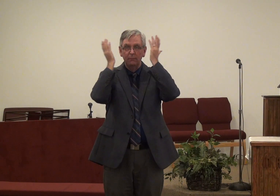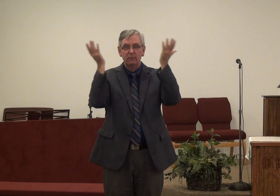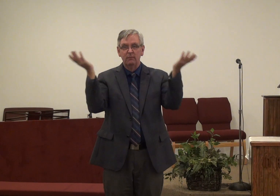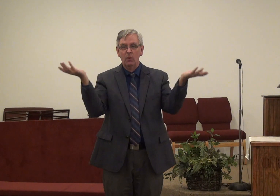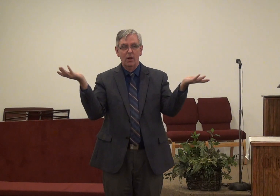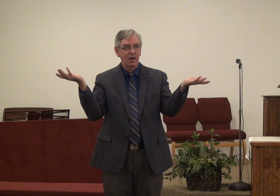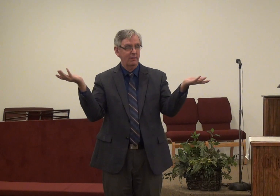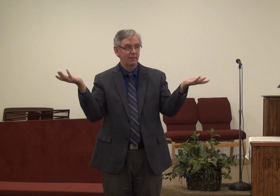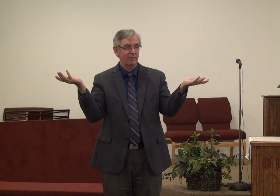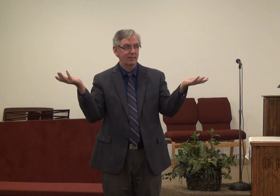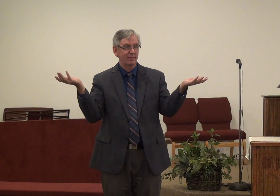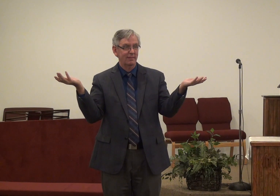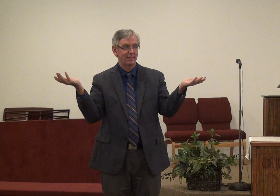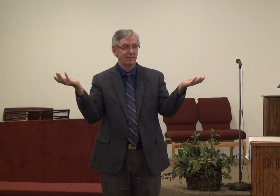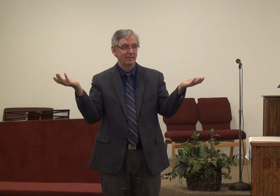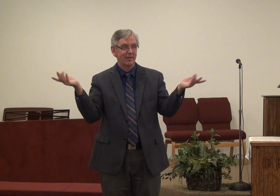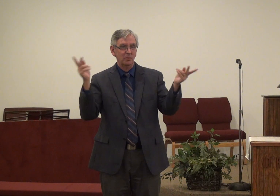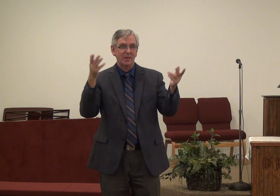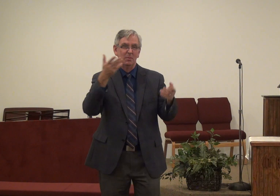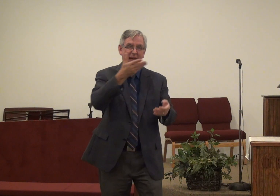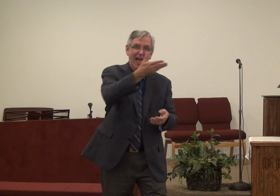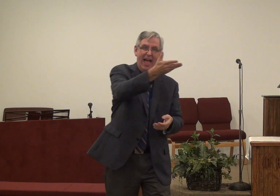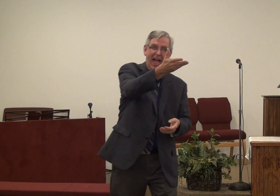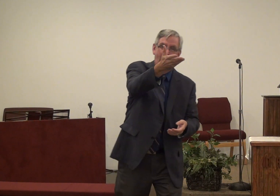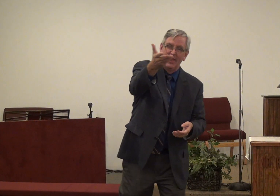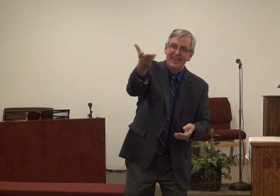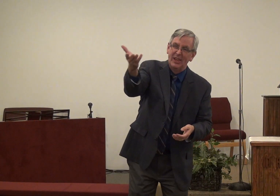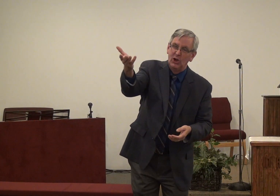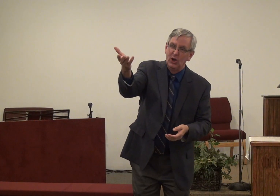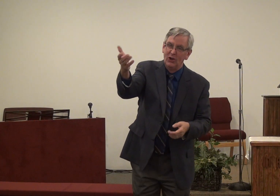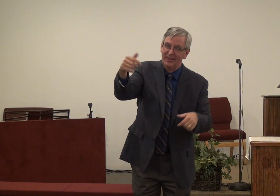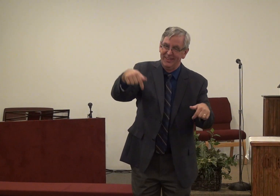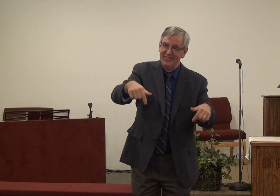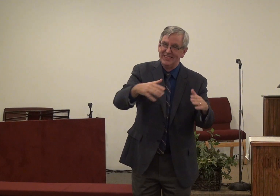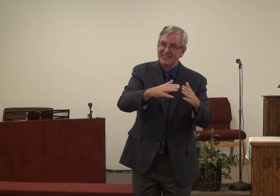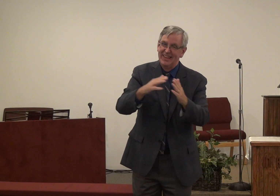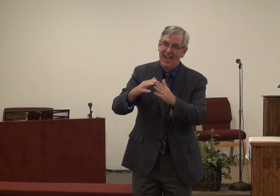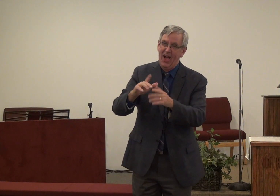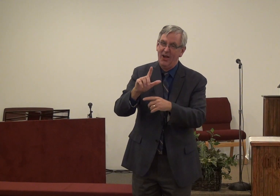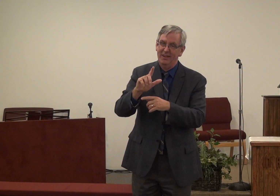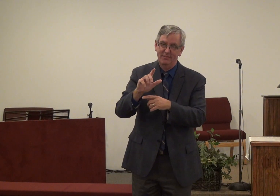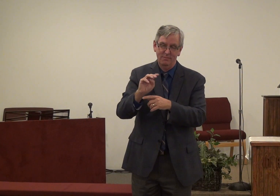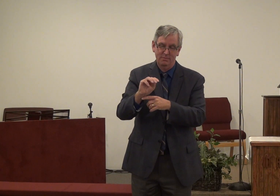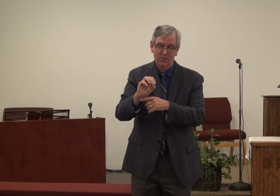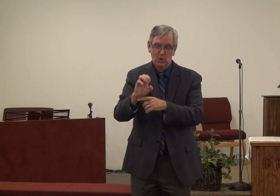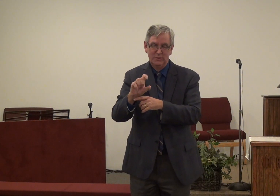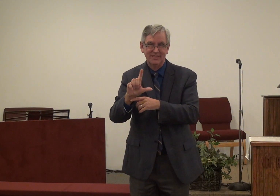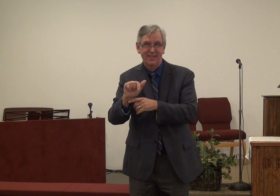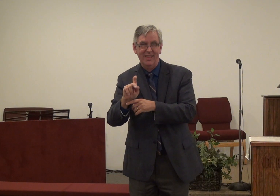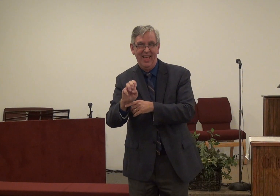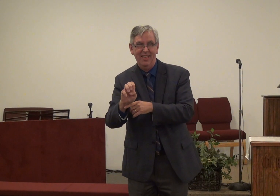just don't do anything about it. While people out there in Moses Lake,